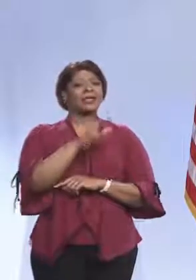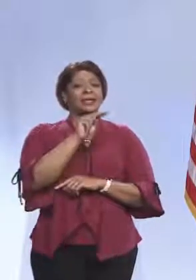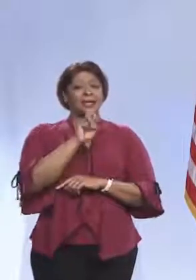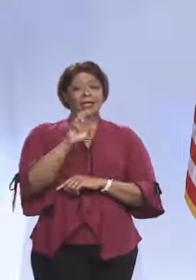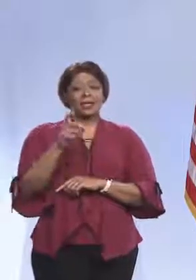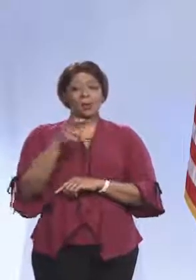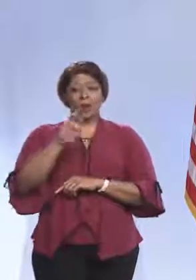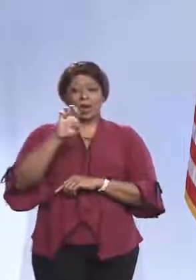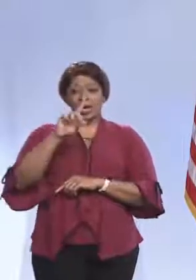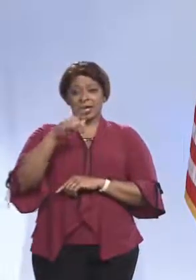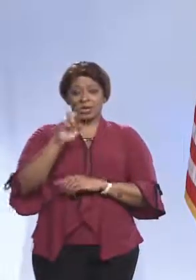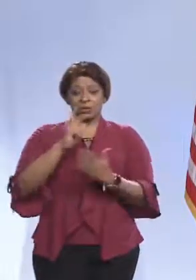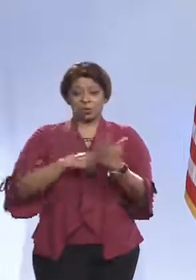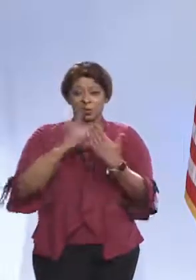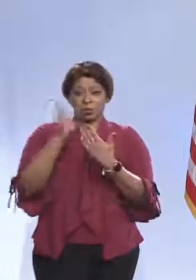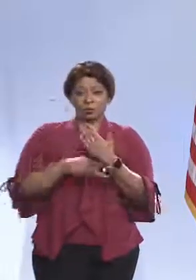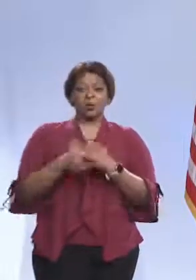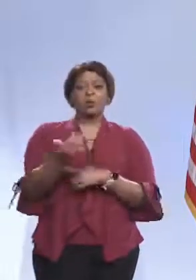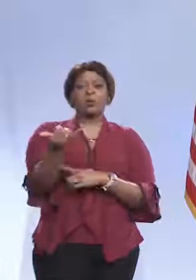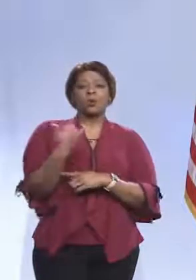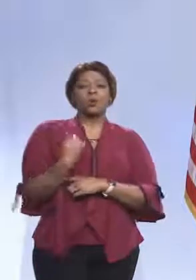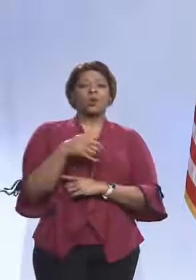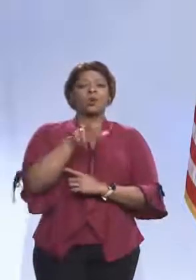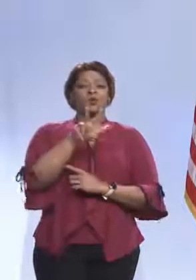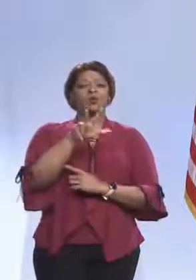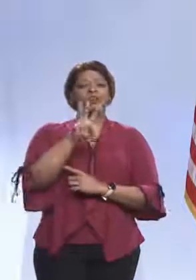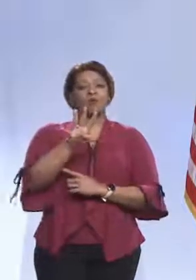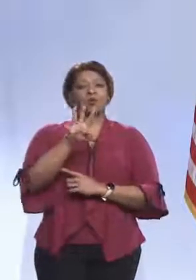EDGE program, please call